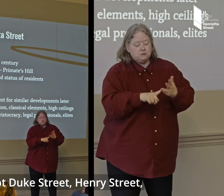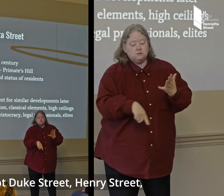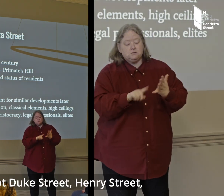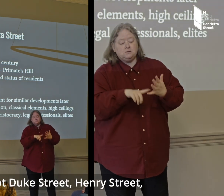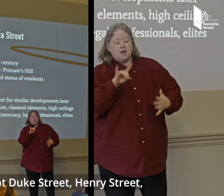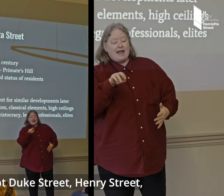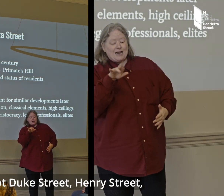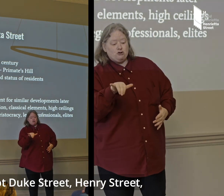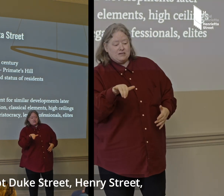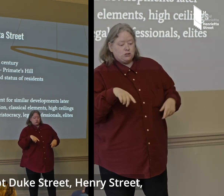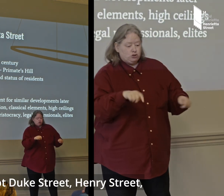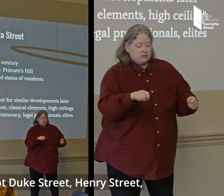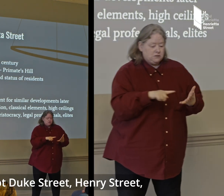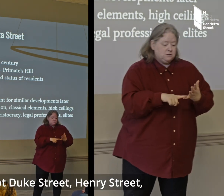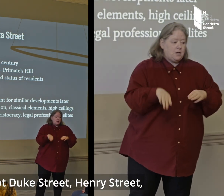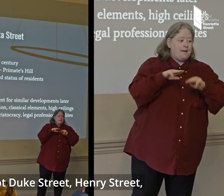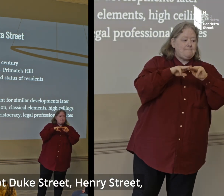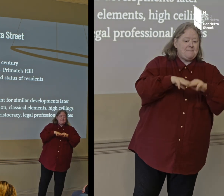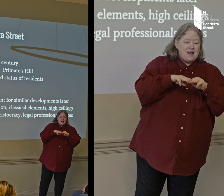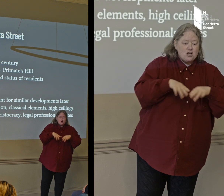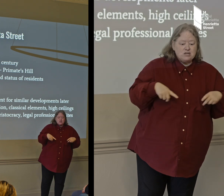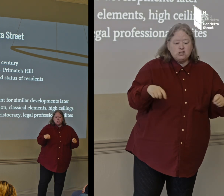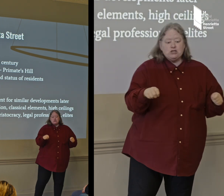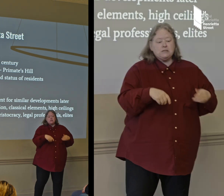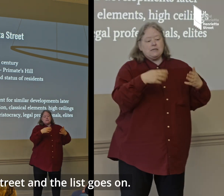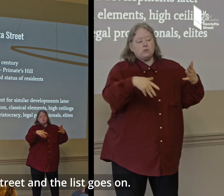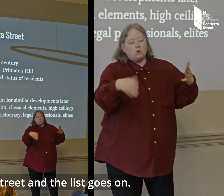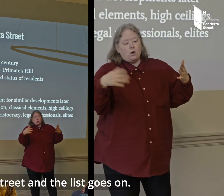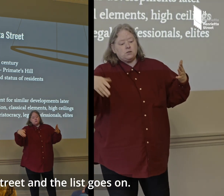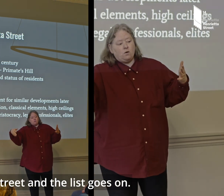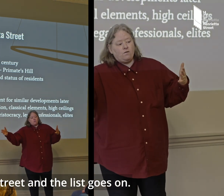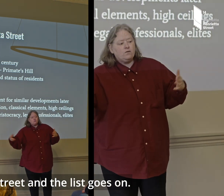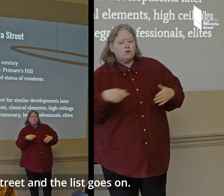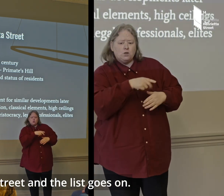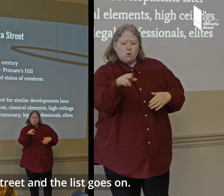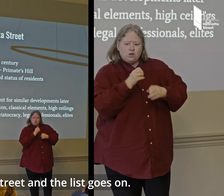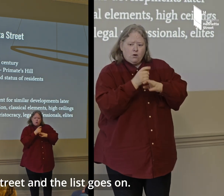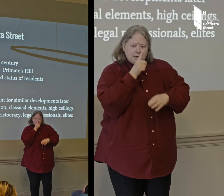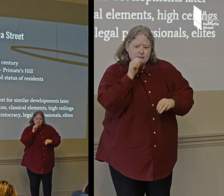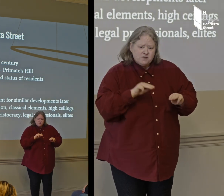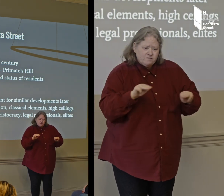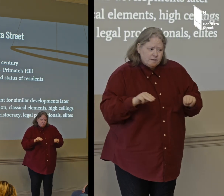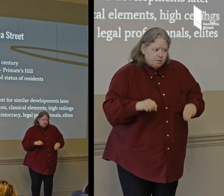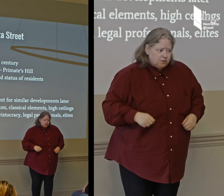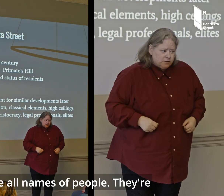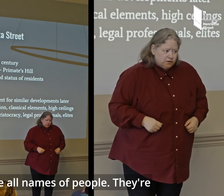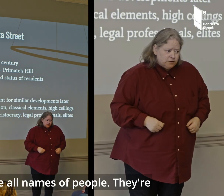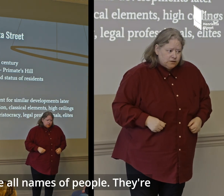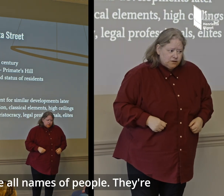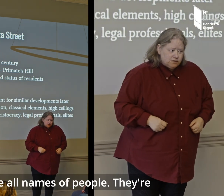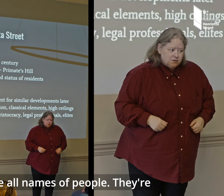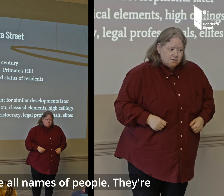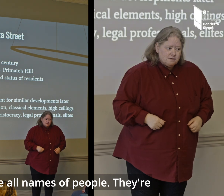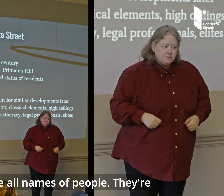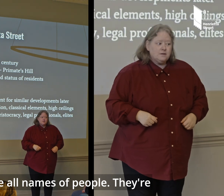You've got Duke Street, Henry Street, Mary Street, and the list goes on. And they're all